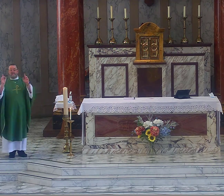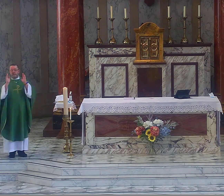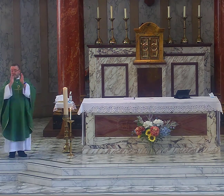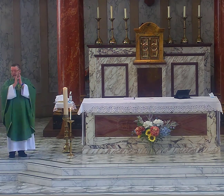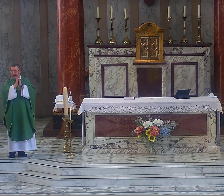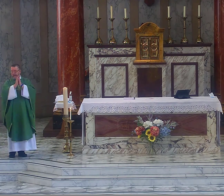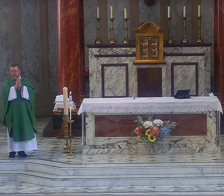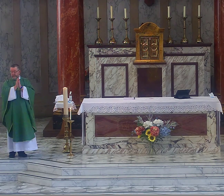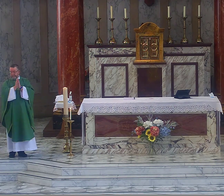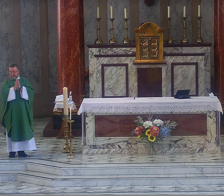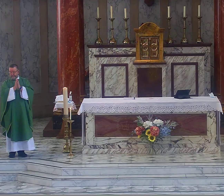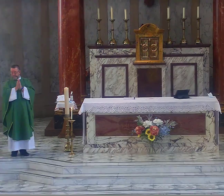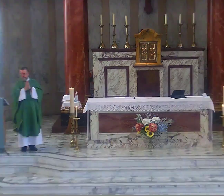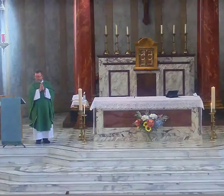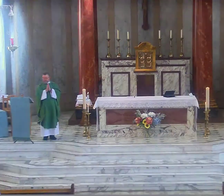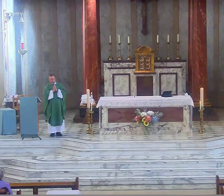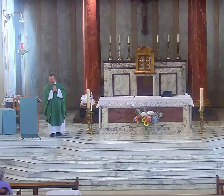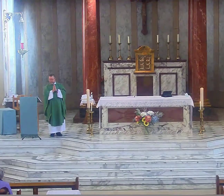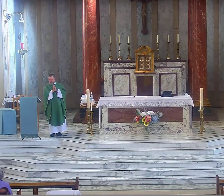Let us pray.